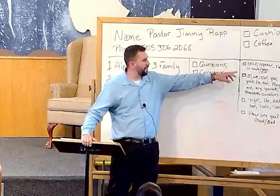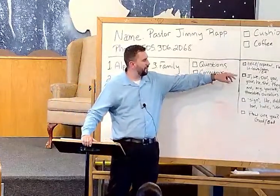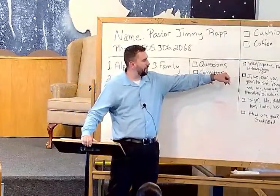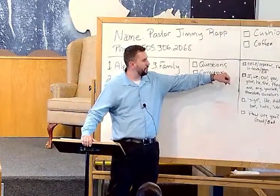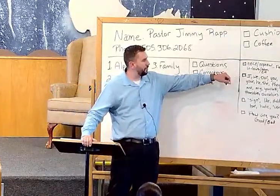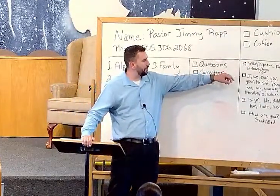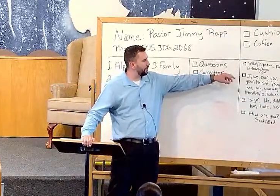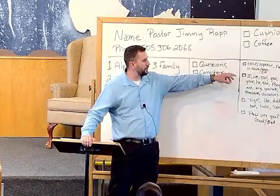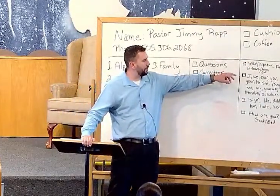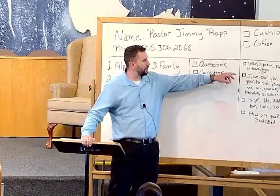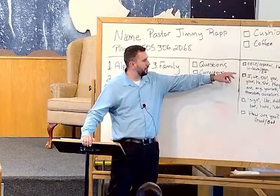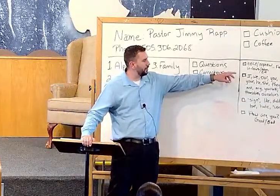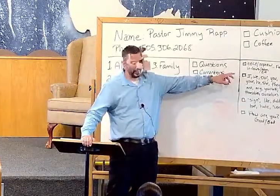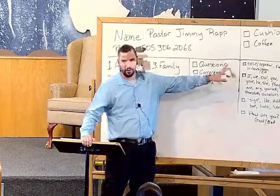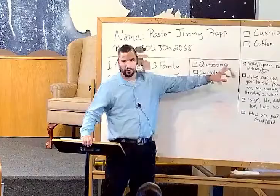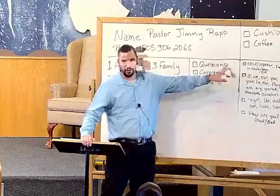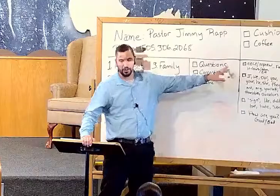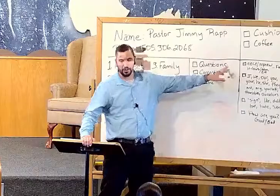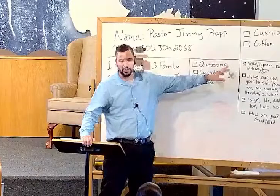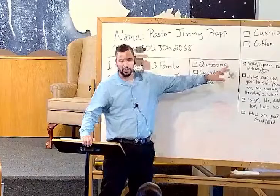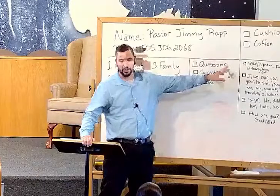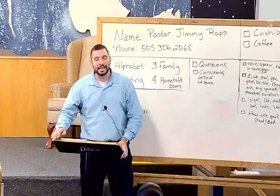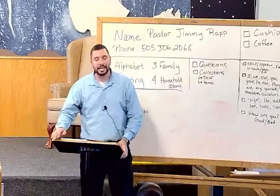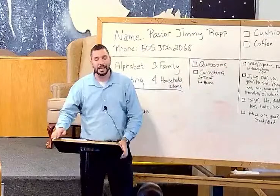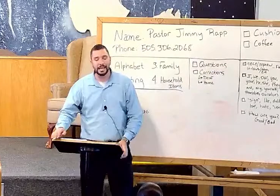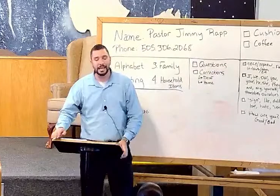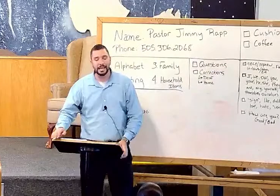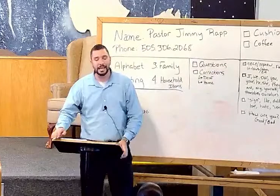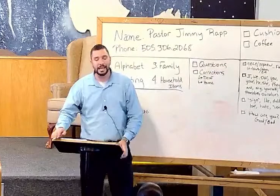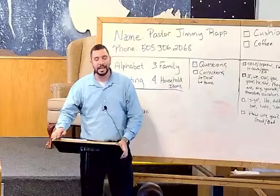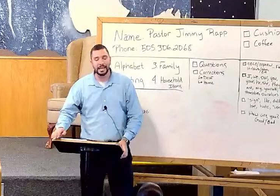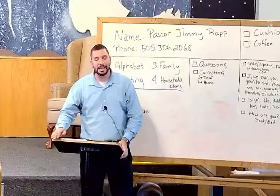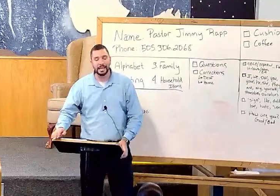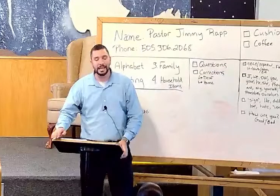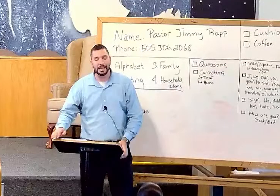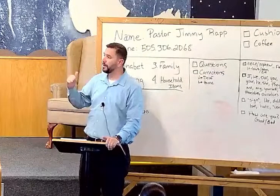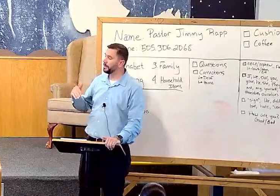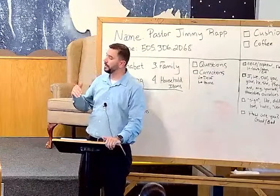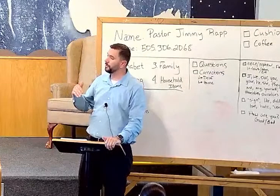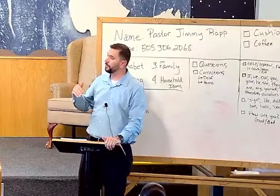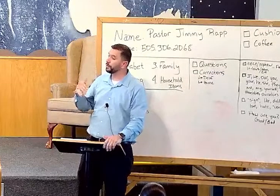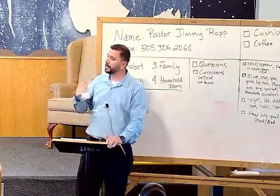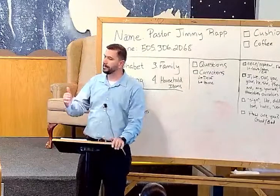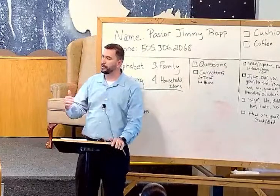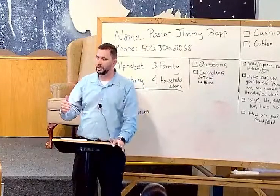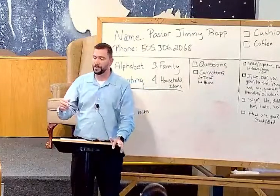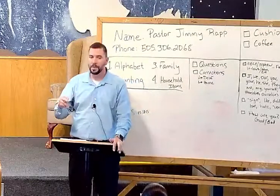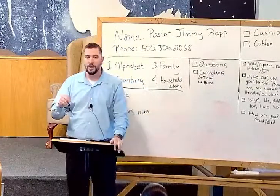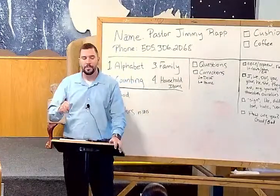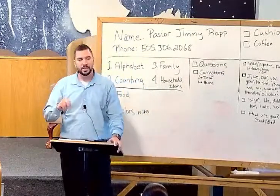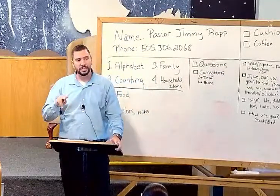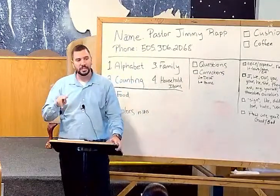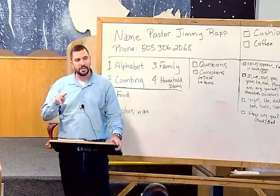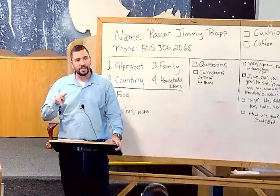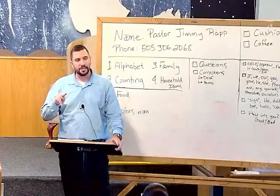nephew, and in-laws. And so niece, again, this is where the masculine, feminine really comes in, because if you make an